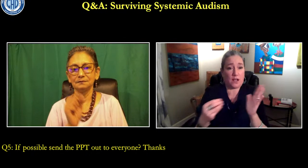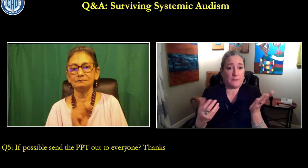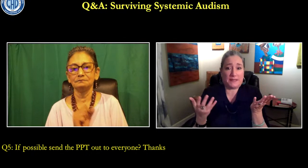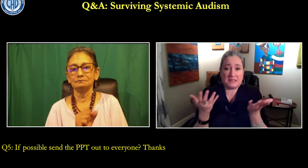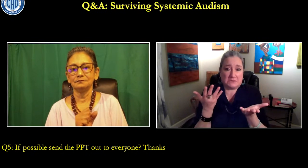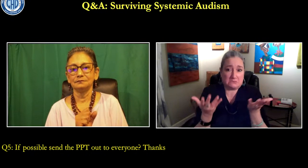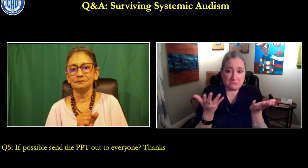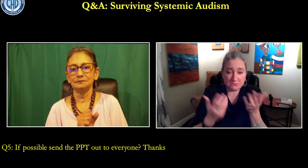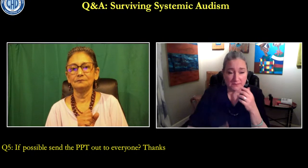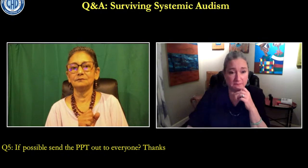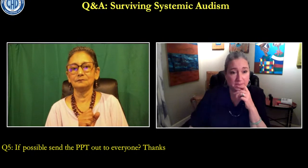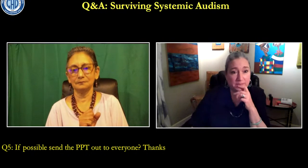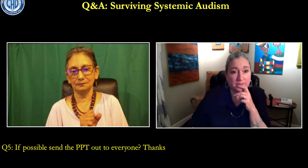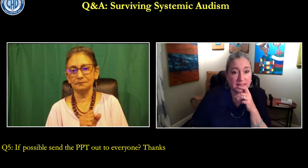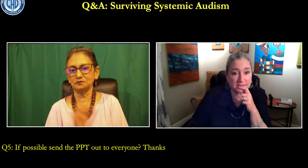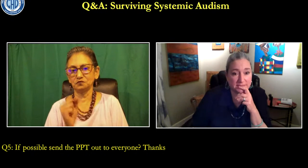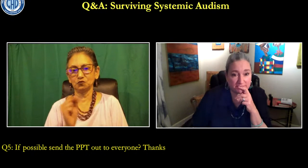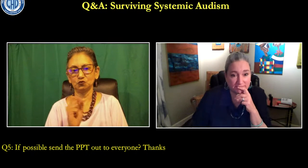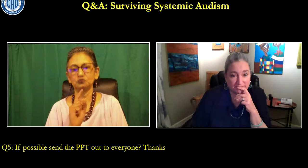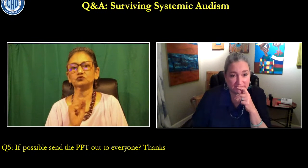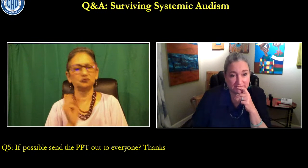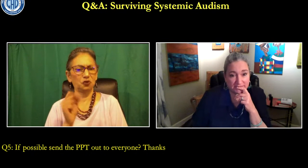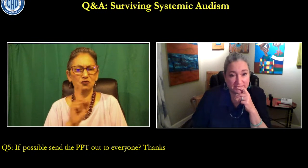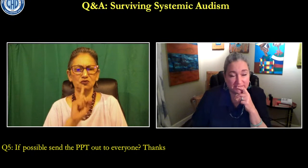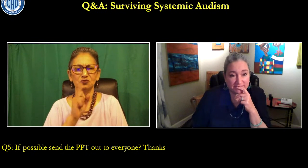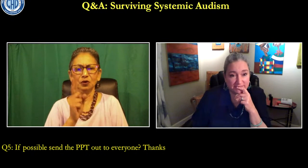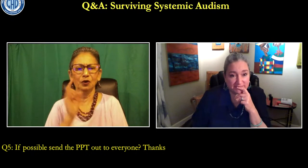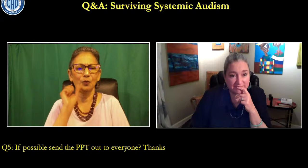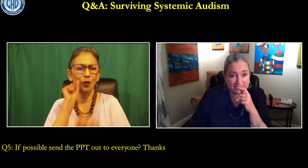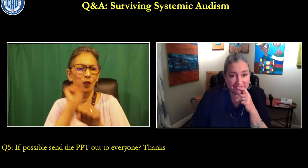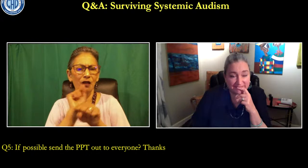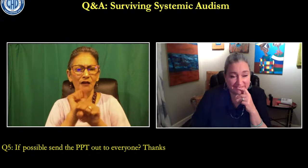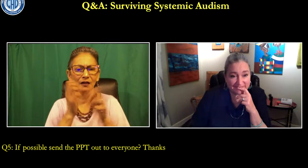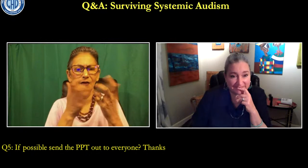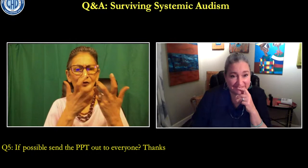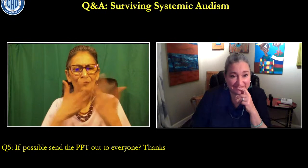of the Deaf presidents. Contact Kavita for a copy.